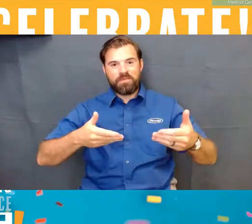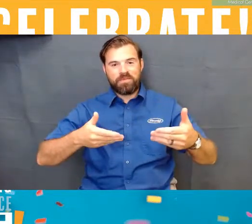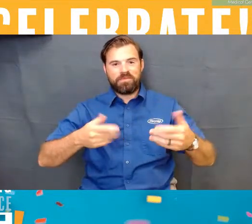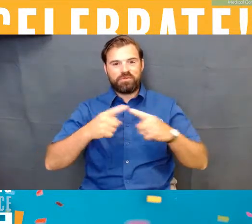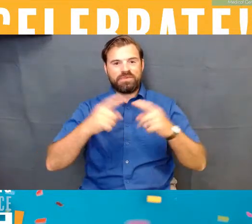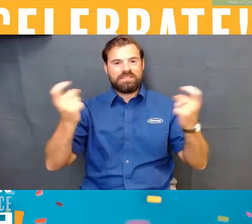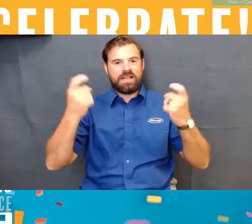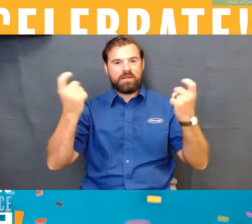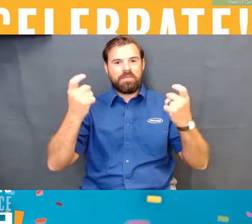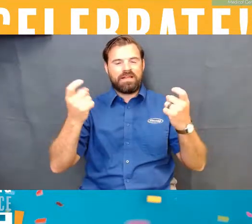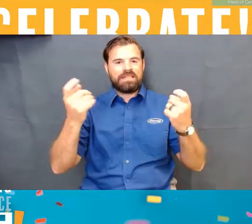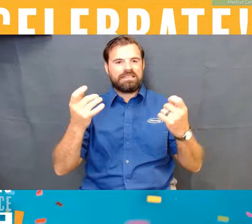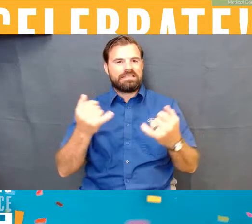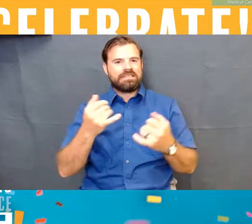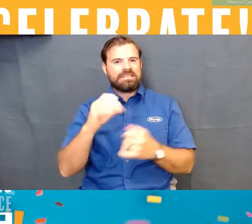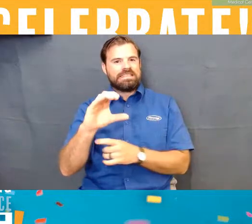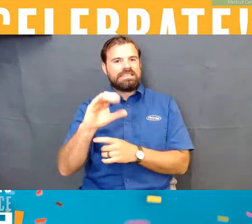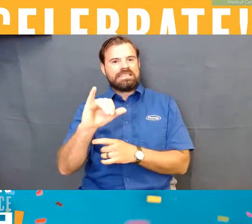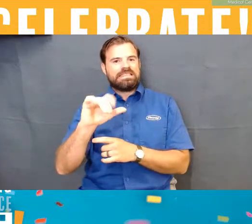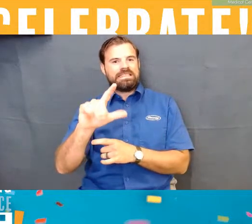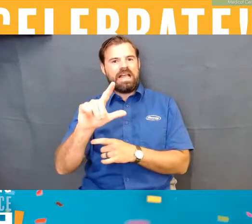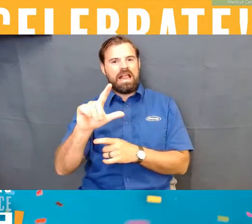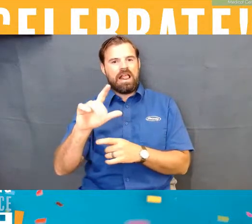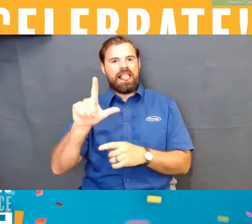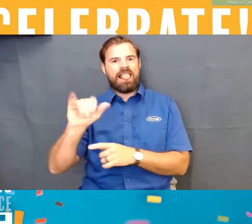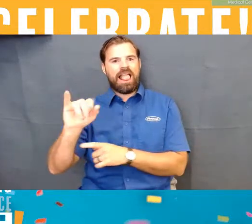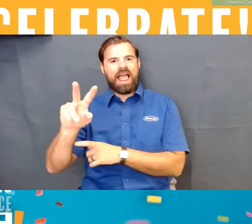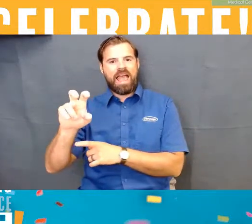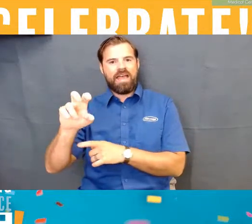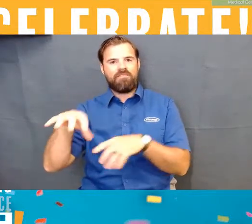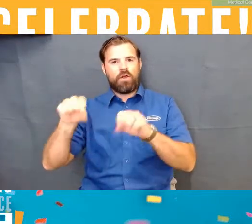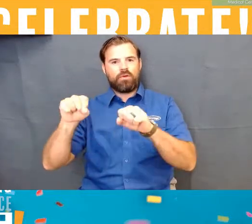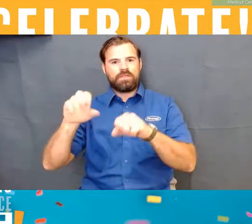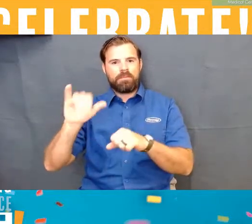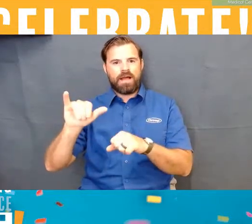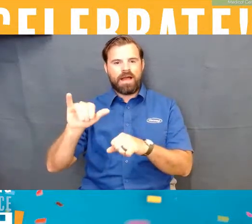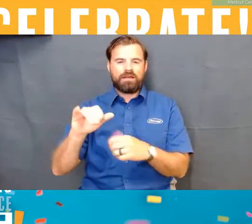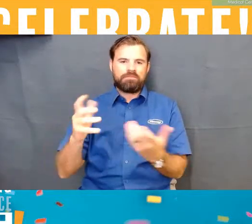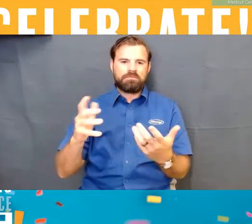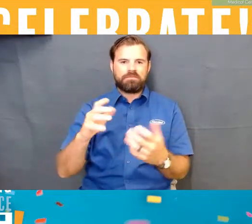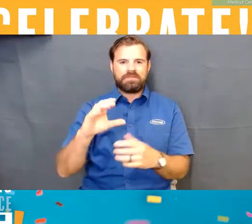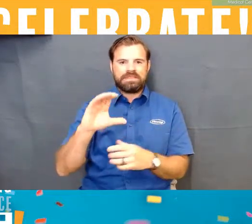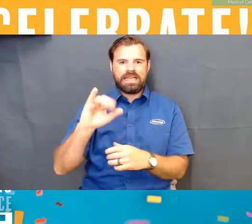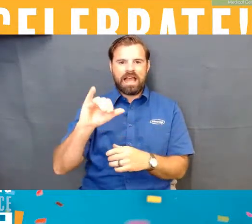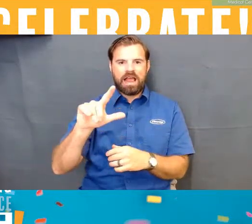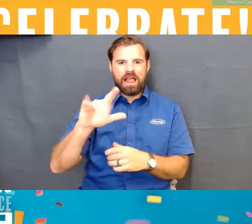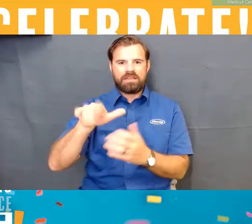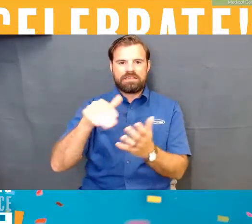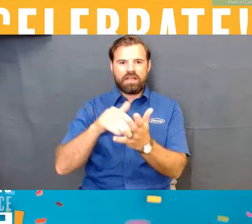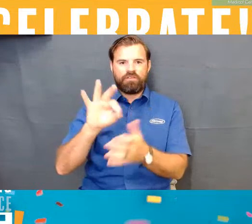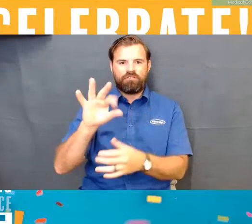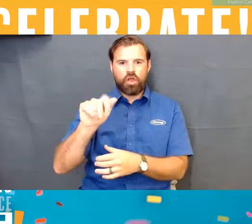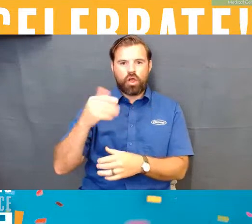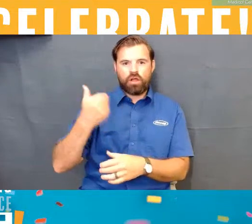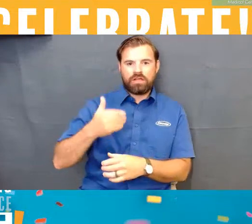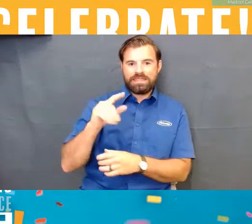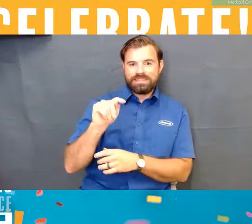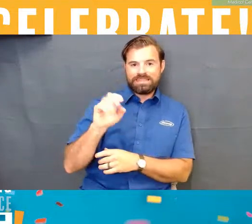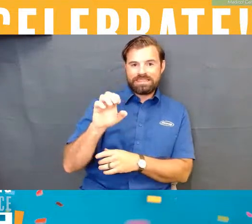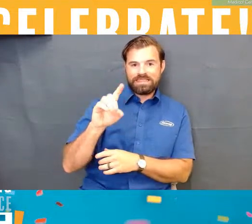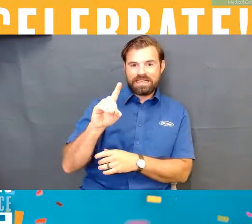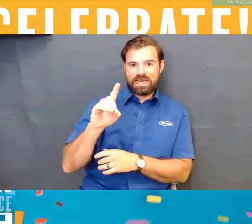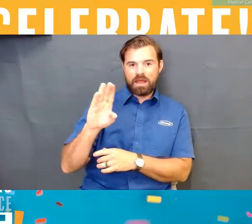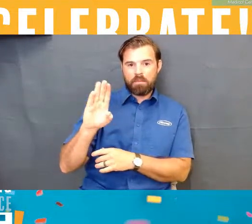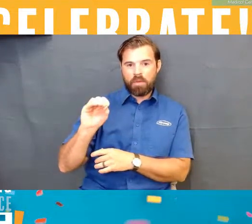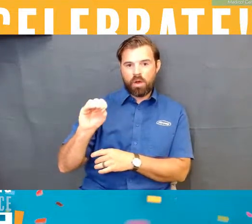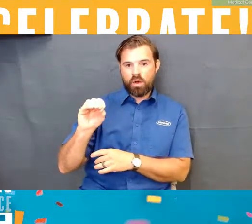to Celebrating Independence Live, hosted by the Center for Independent Living in Central Florida. I'm Ted Bogert,